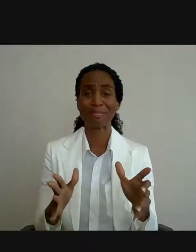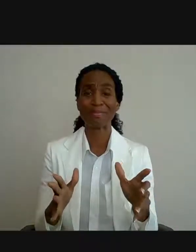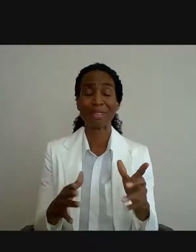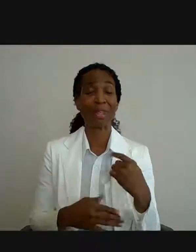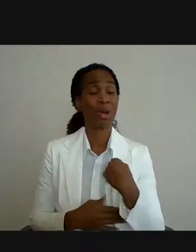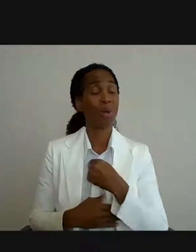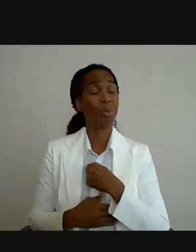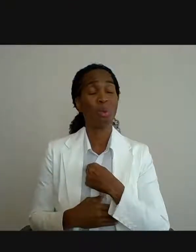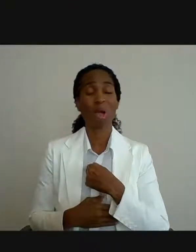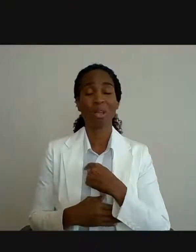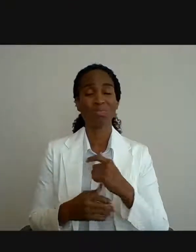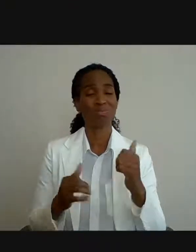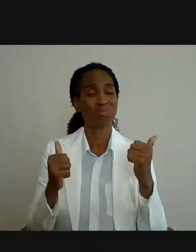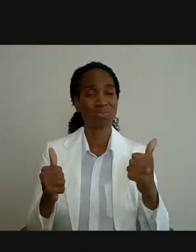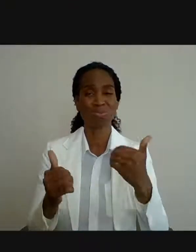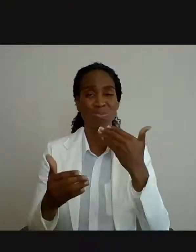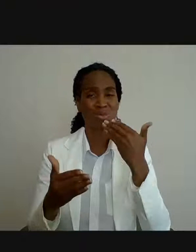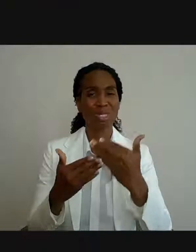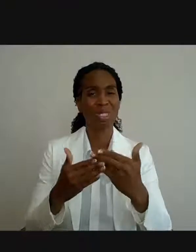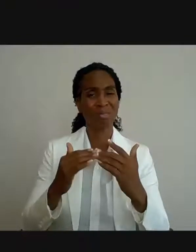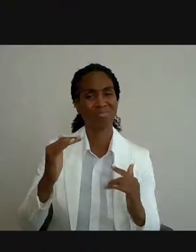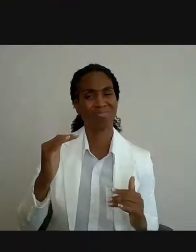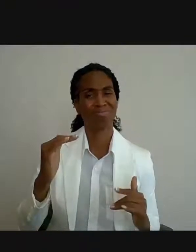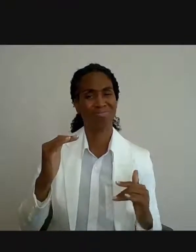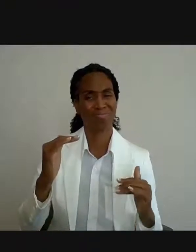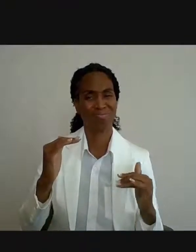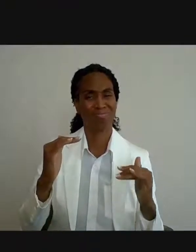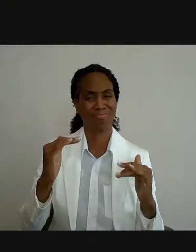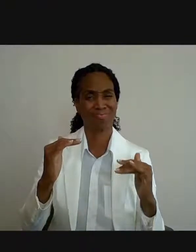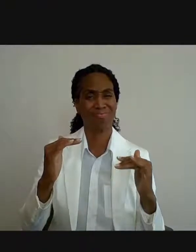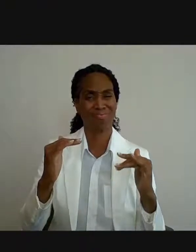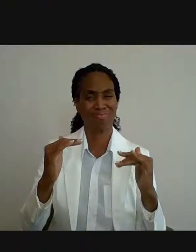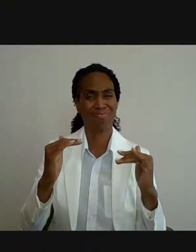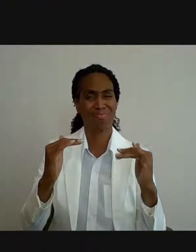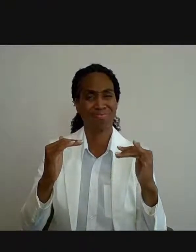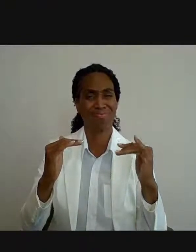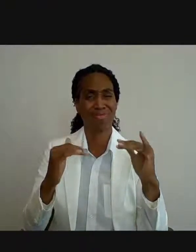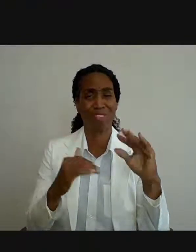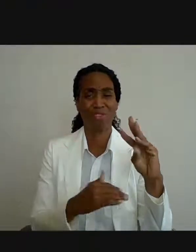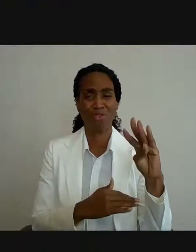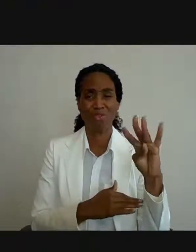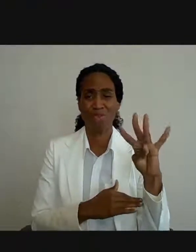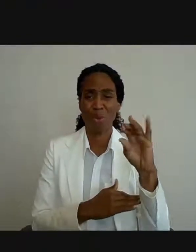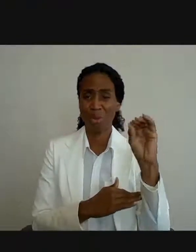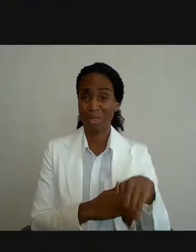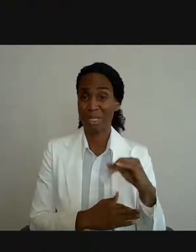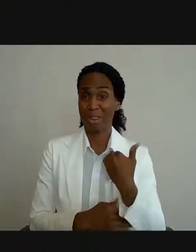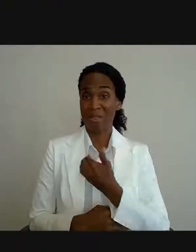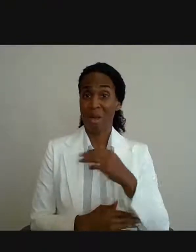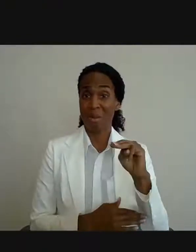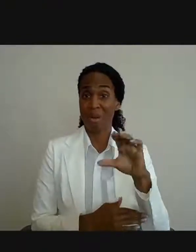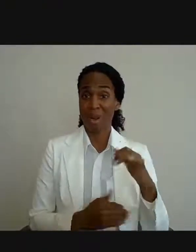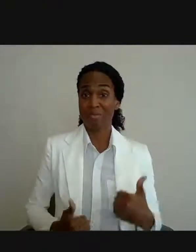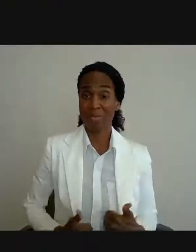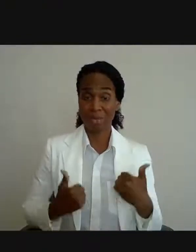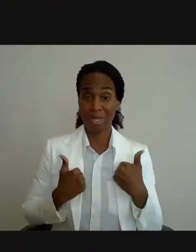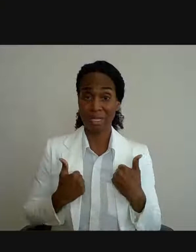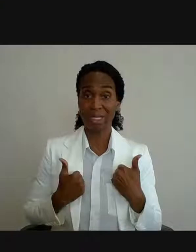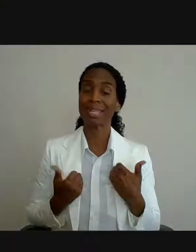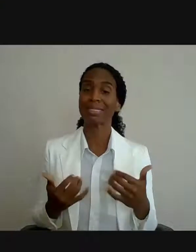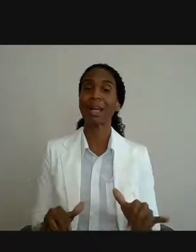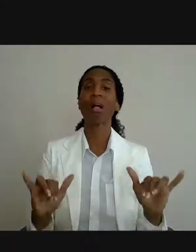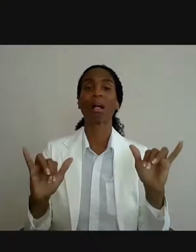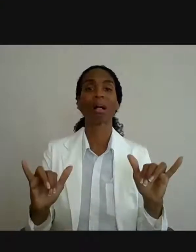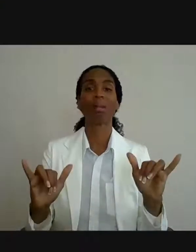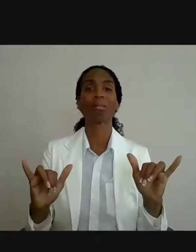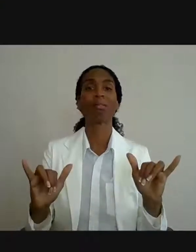great strides in vaccinating 40% of our Marion County residents, we still have a